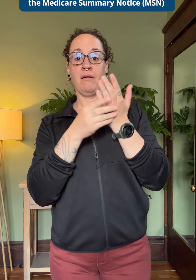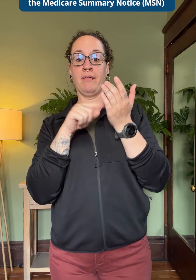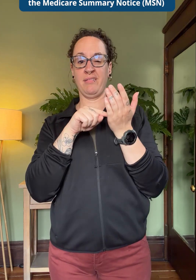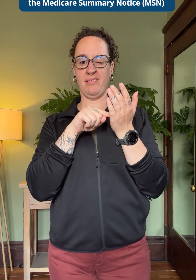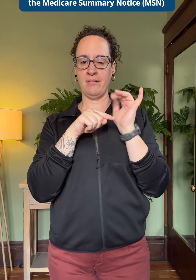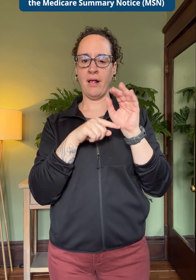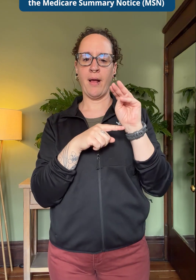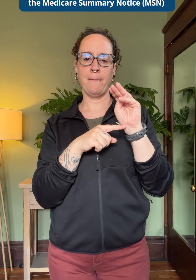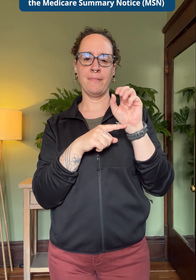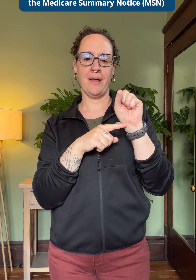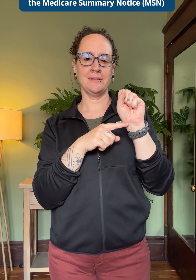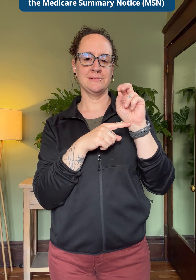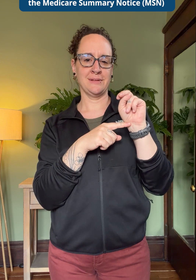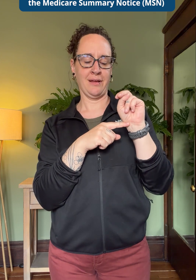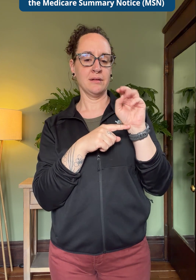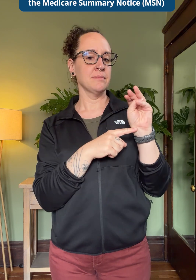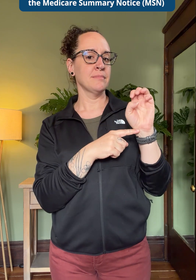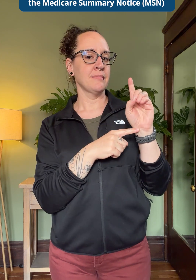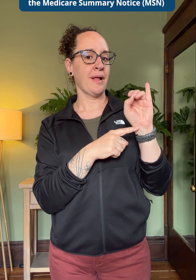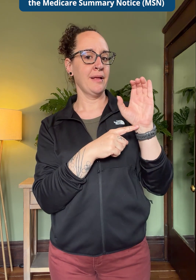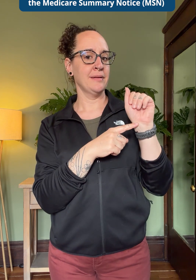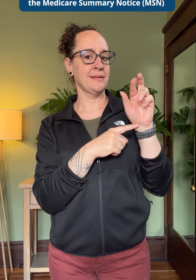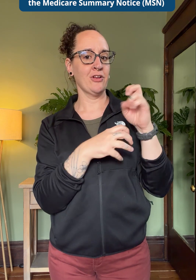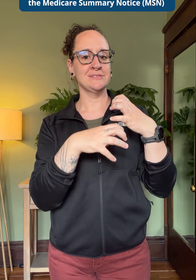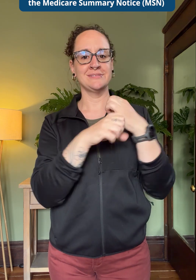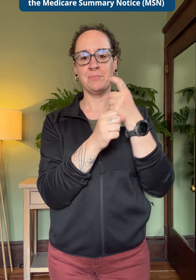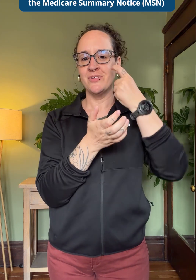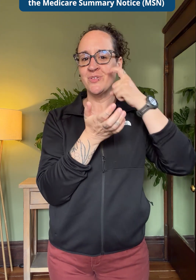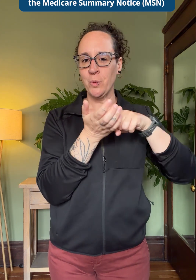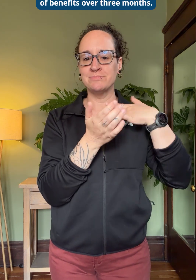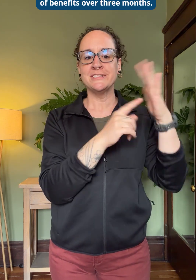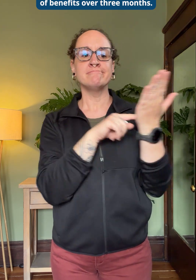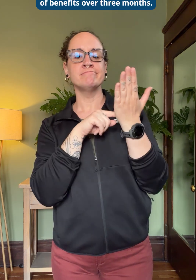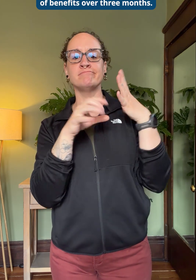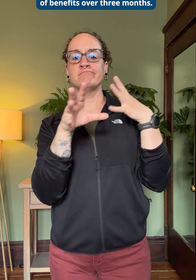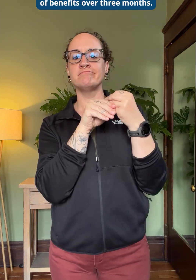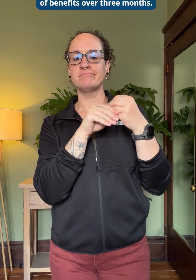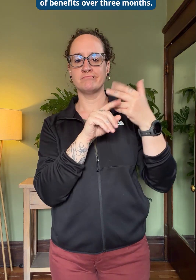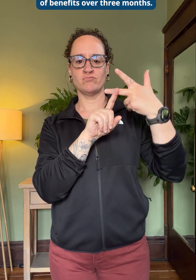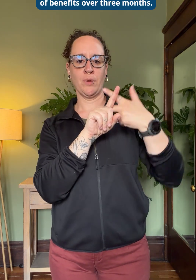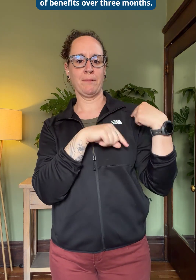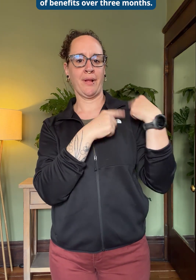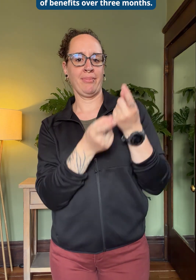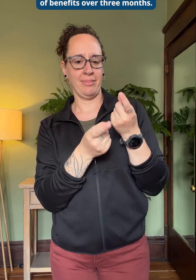You typically will receive your denial on the Medicare Summary Notice,